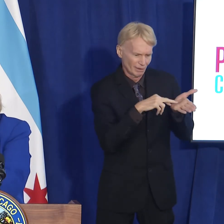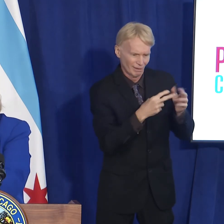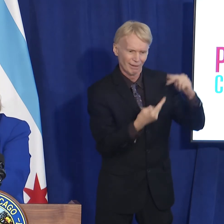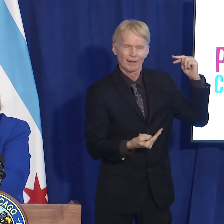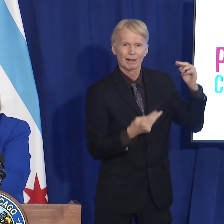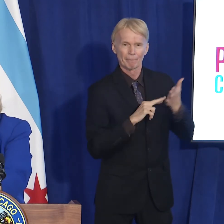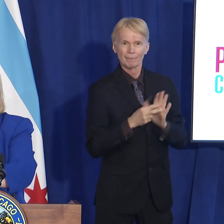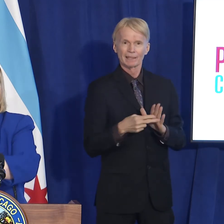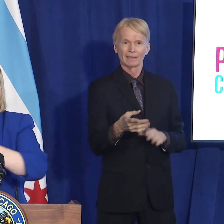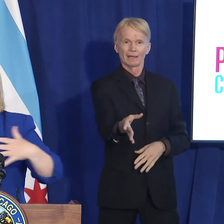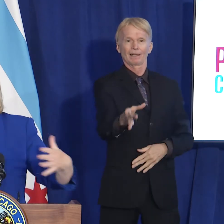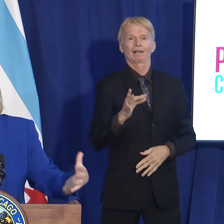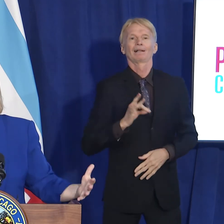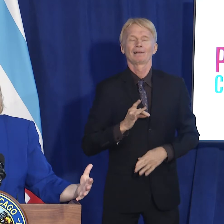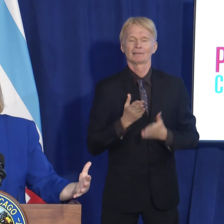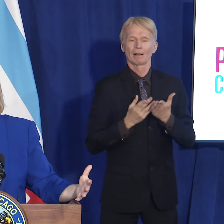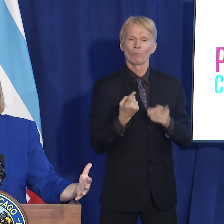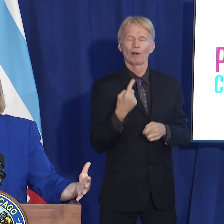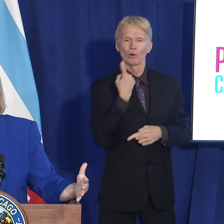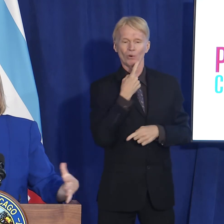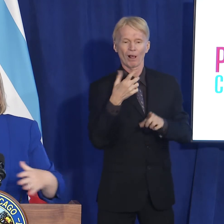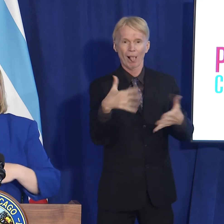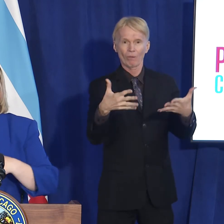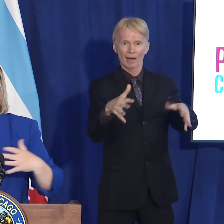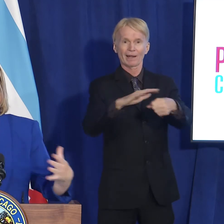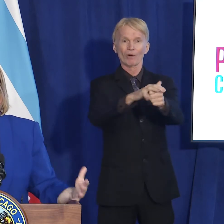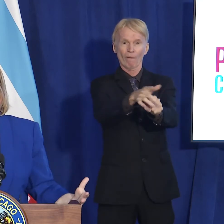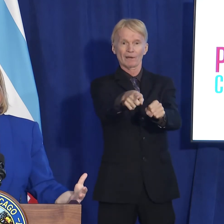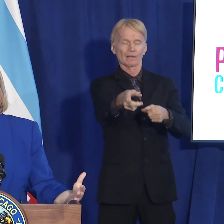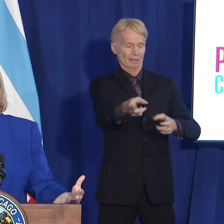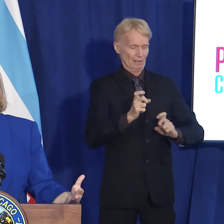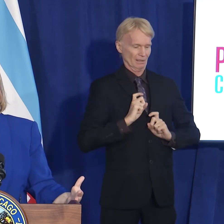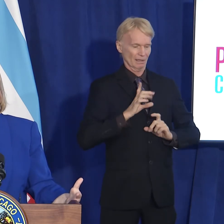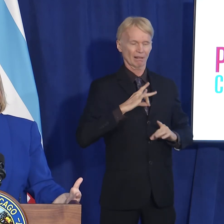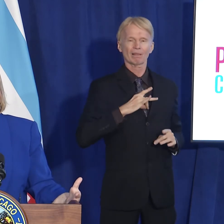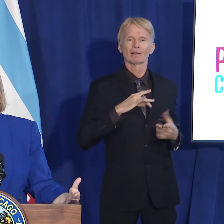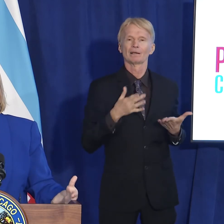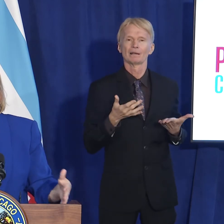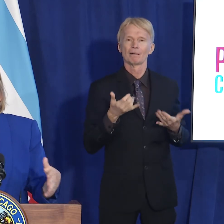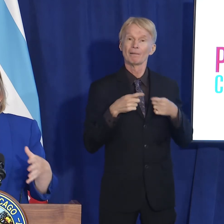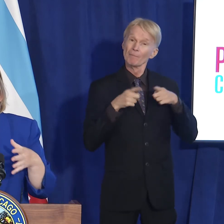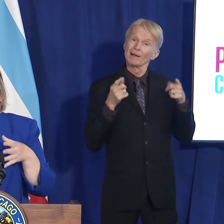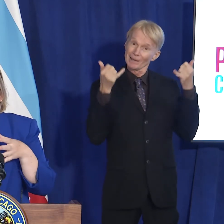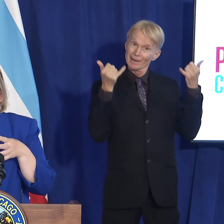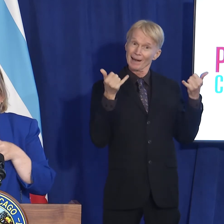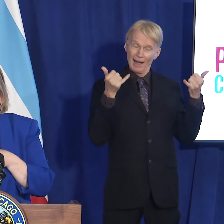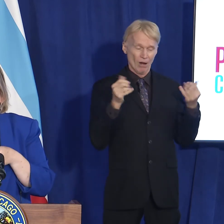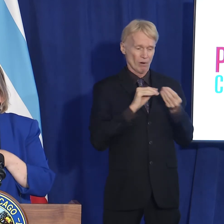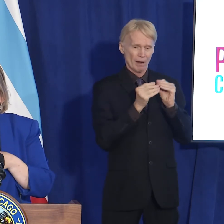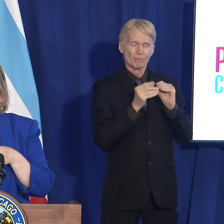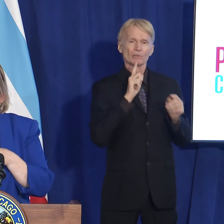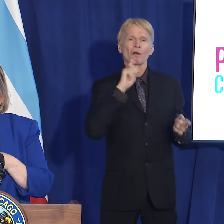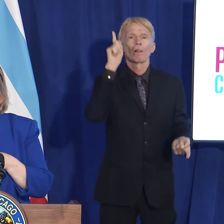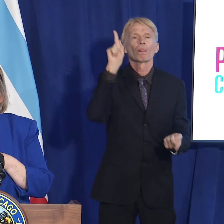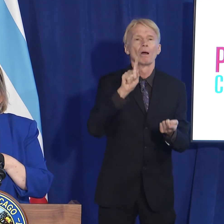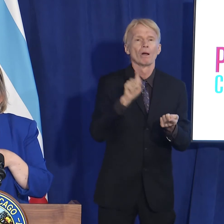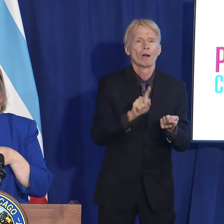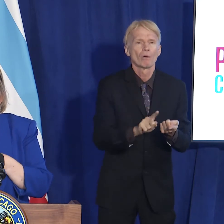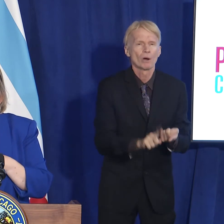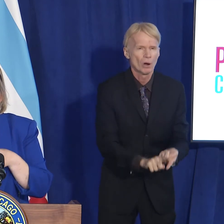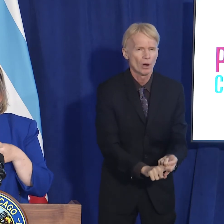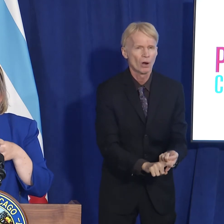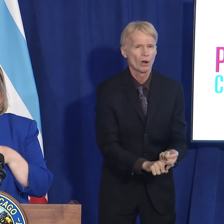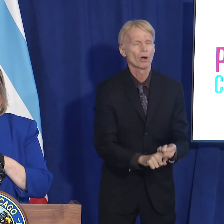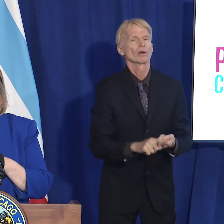to someone who has COVID. It's just that we have less COVID around, and so broadly the numbers are lower. So all three of our